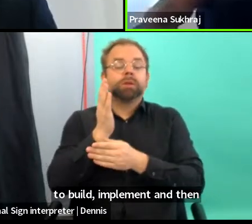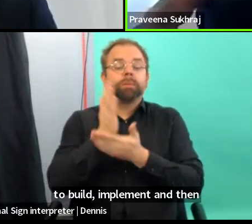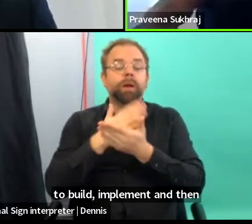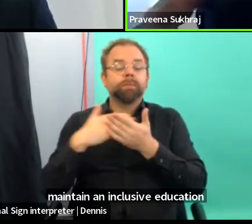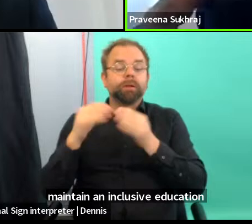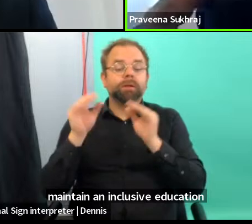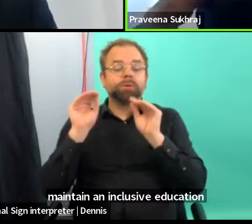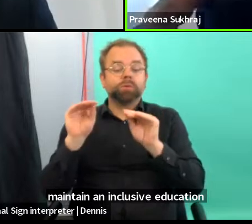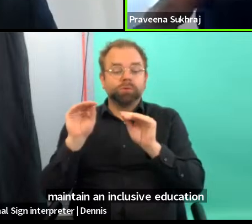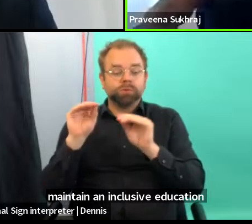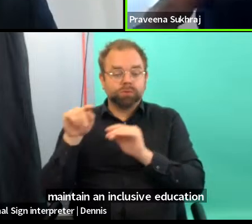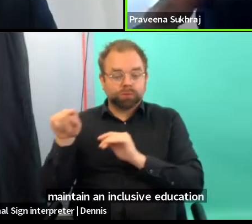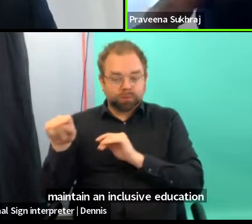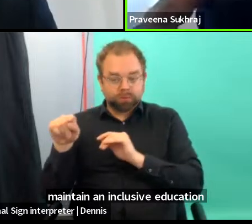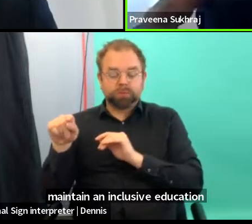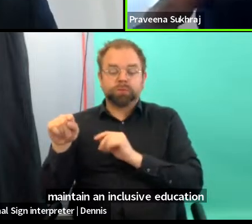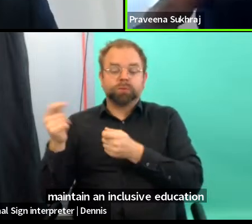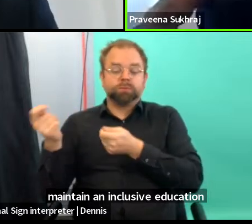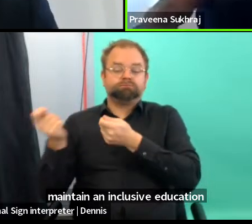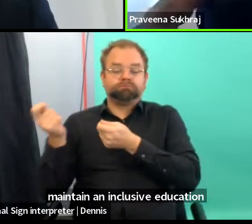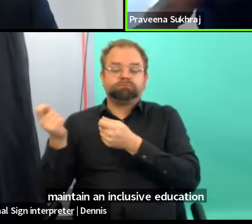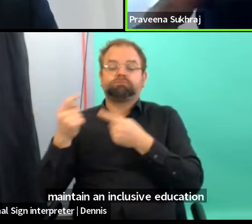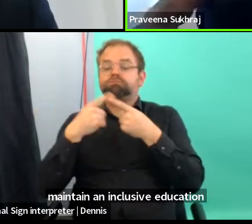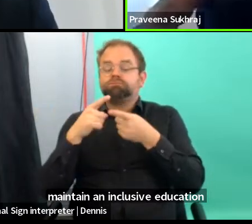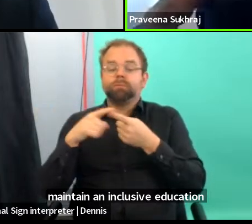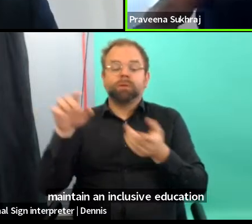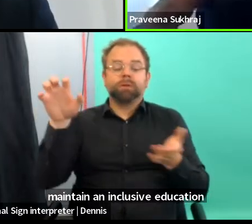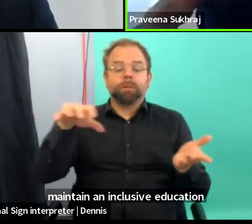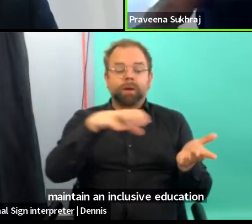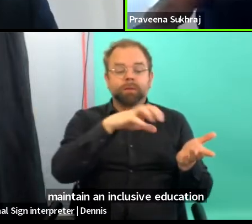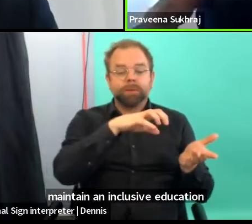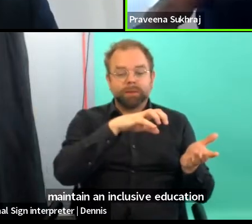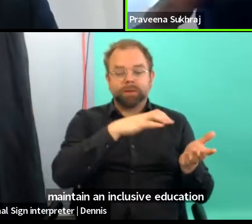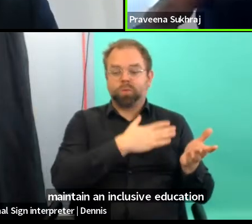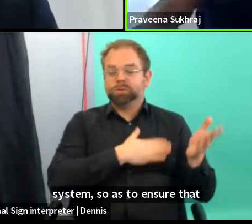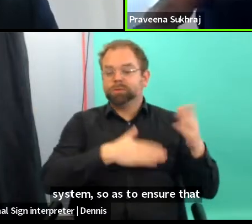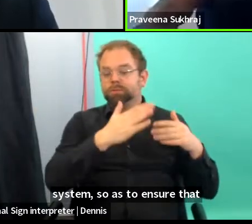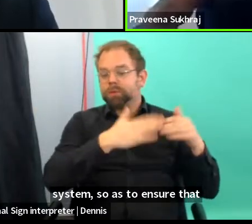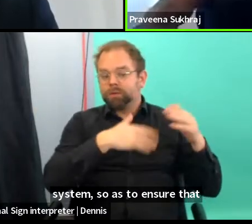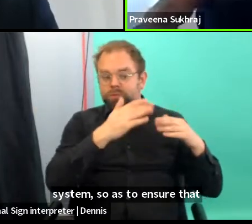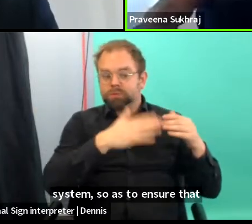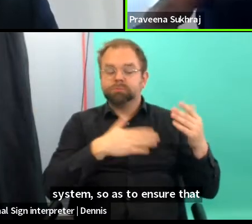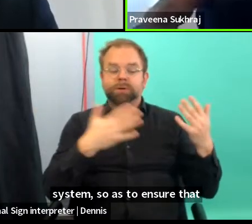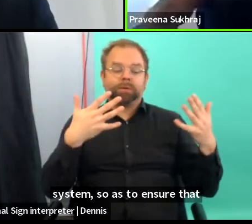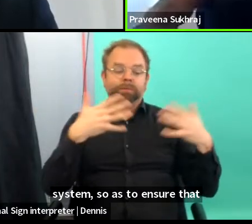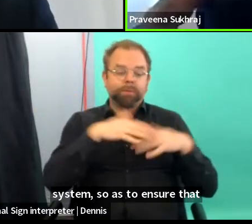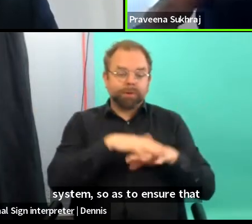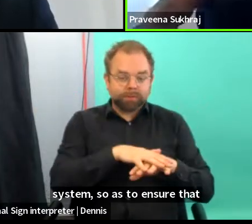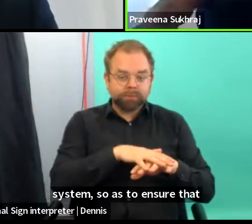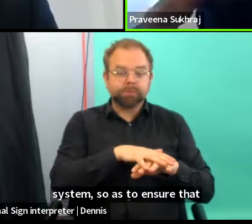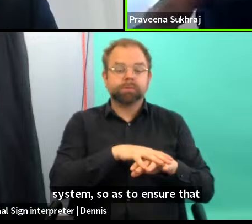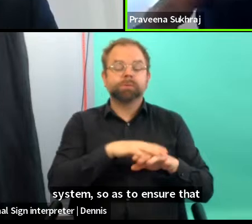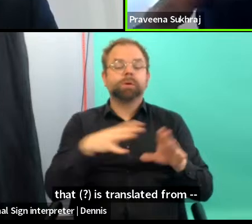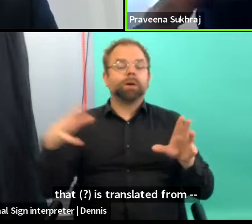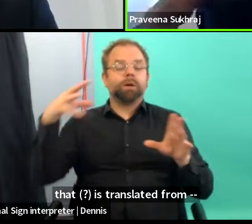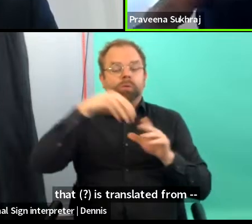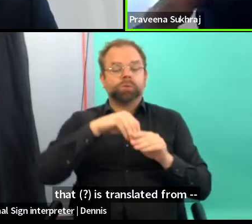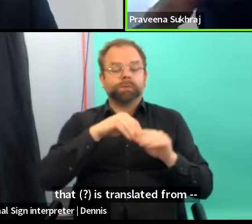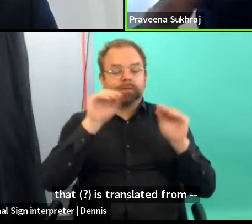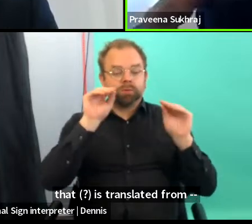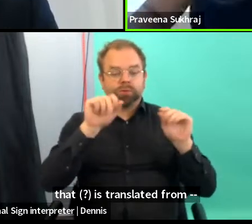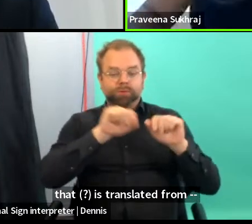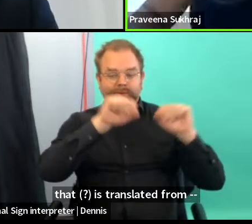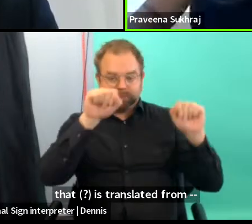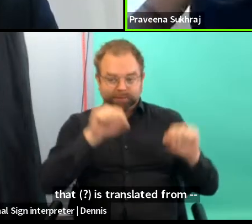as to ensure that that commitment is then translated into policy, legislation,